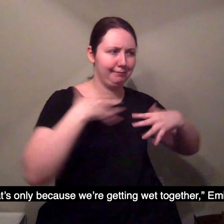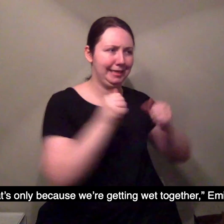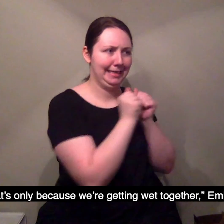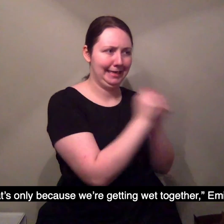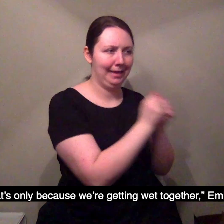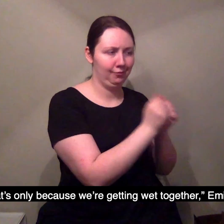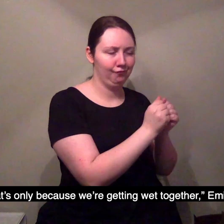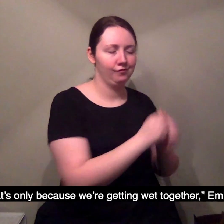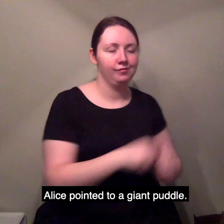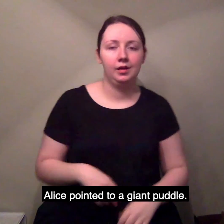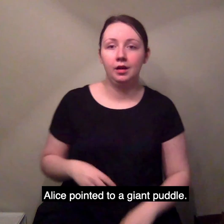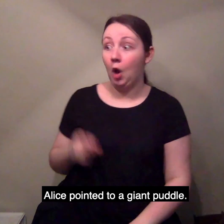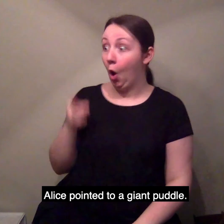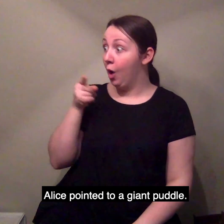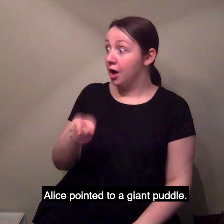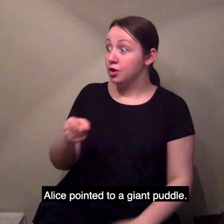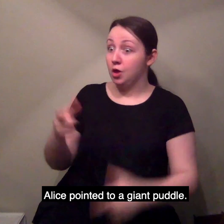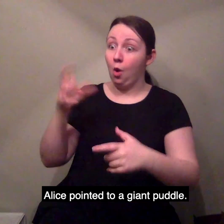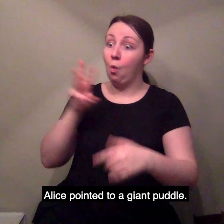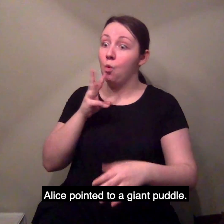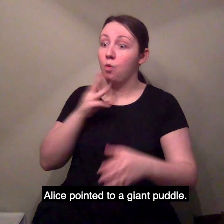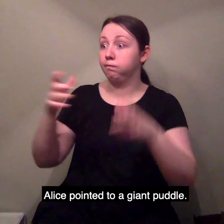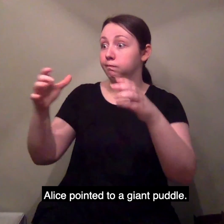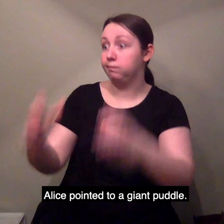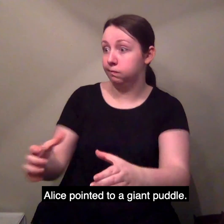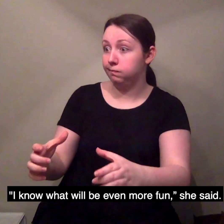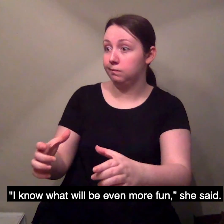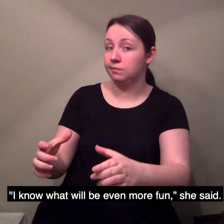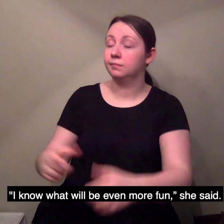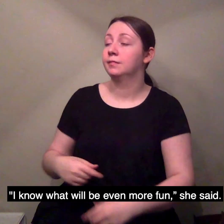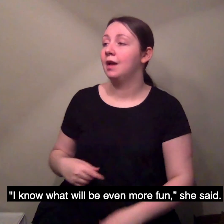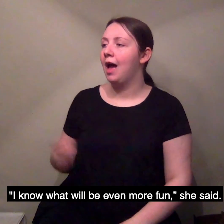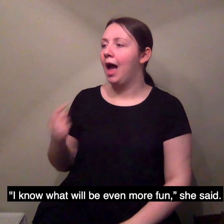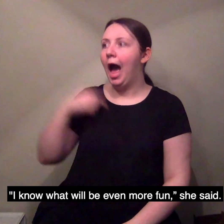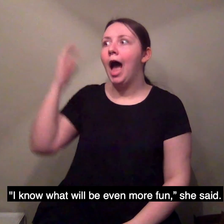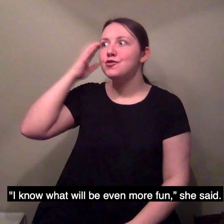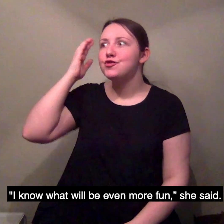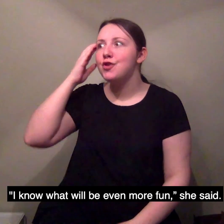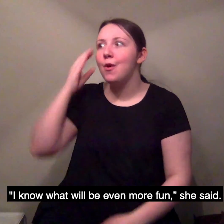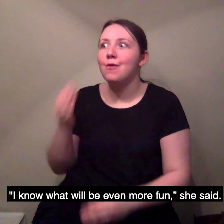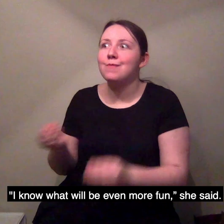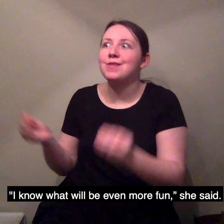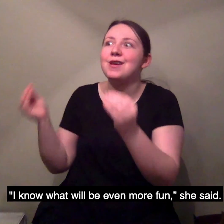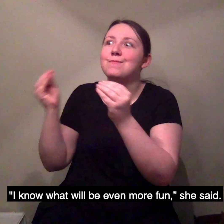her. Alice pointed to a giant puddle. I know what will be even more fun, she said.